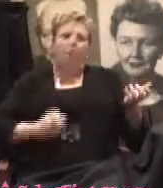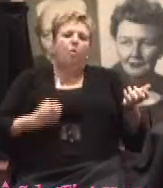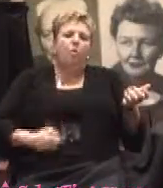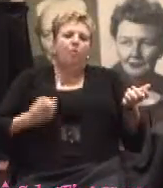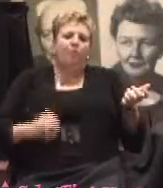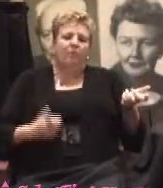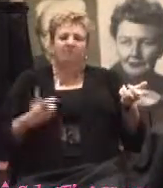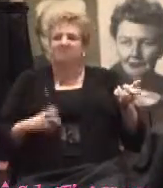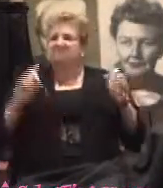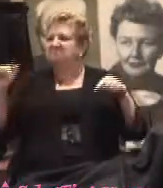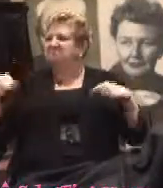for,